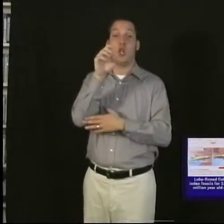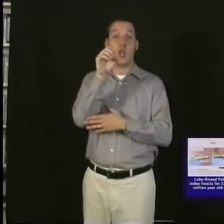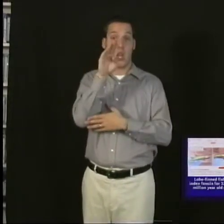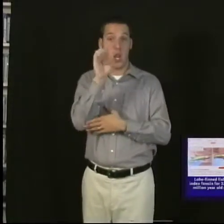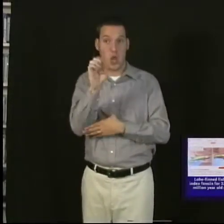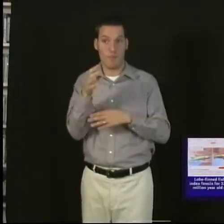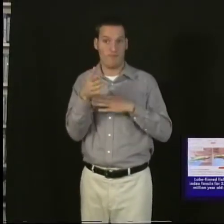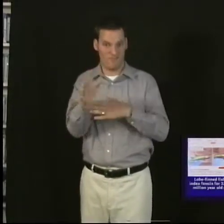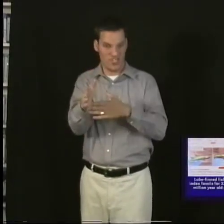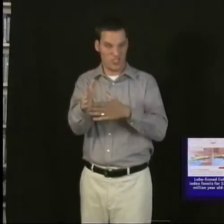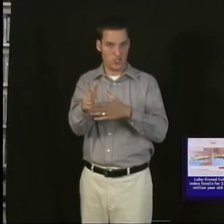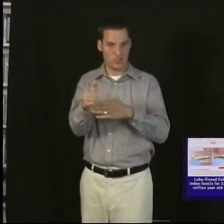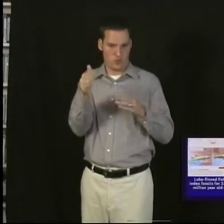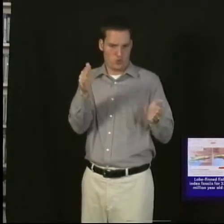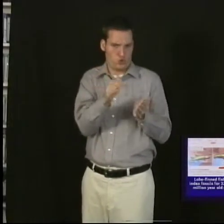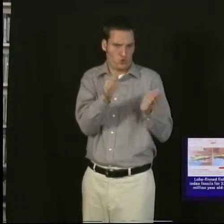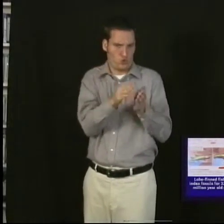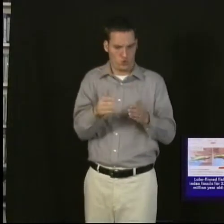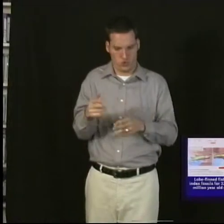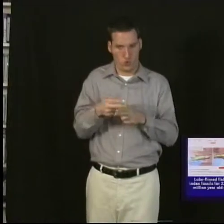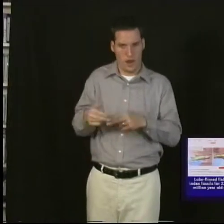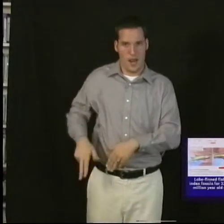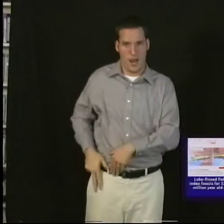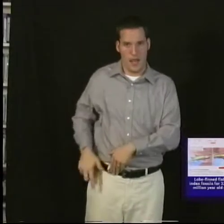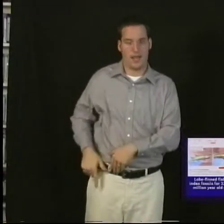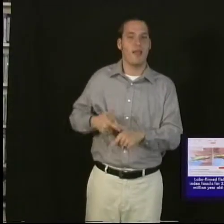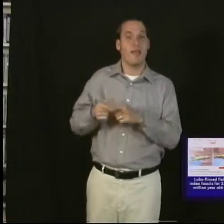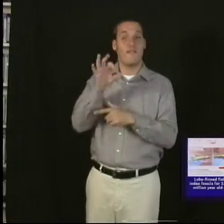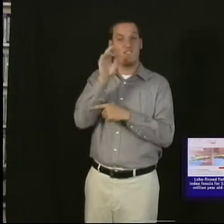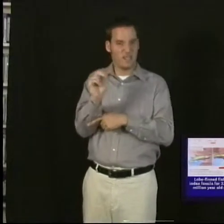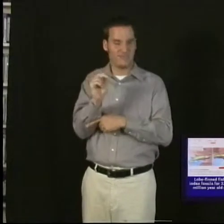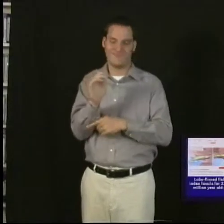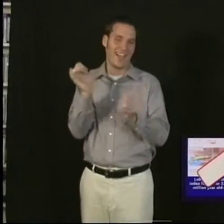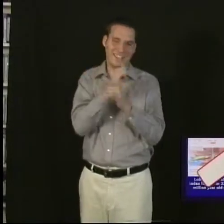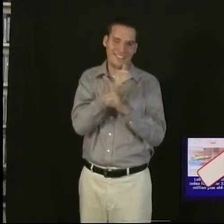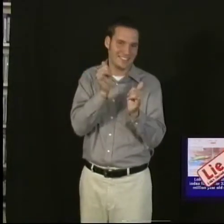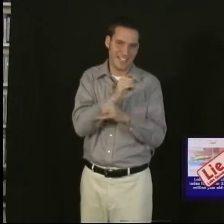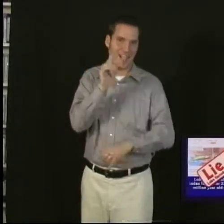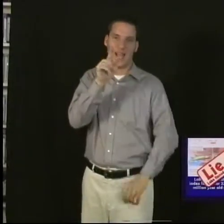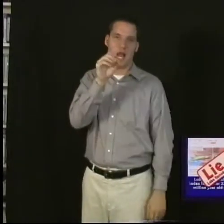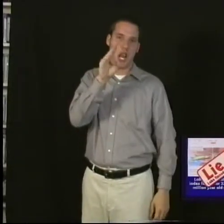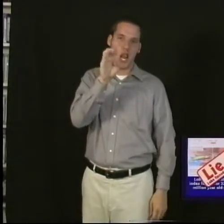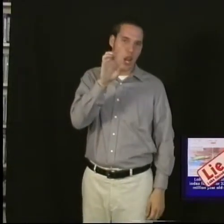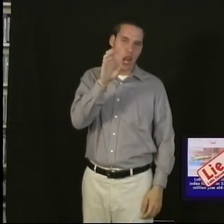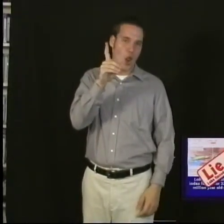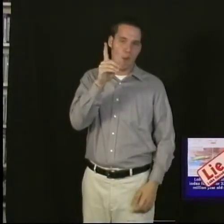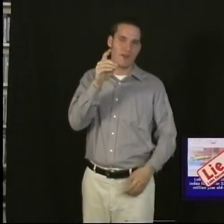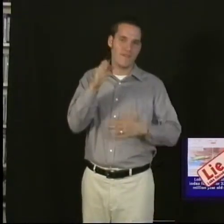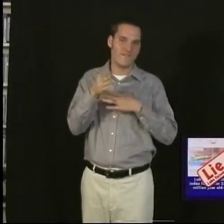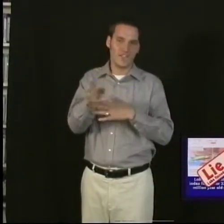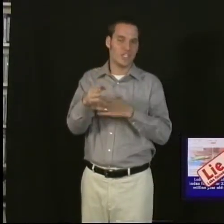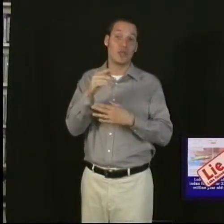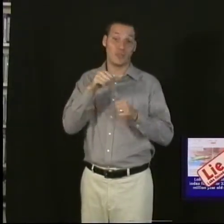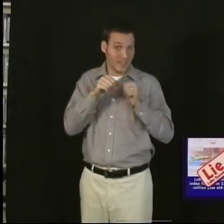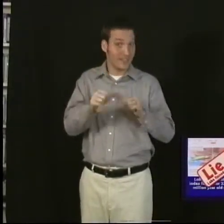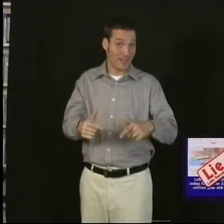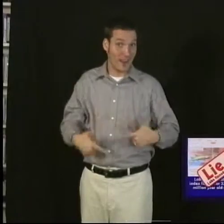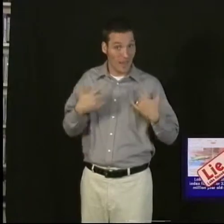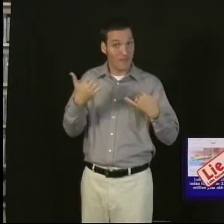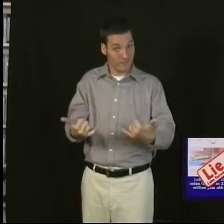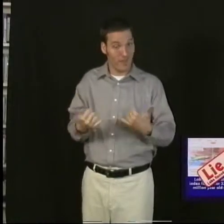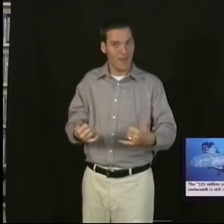got a short leg and then the fin. Well, this is silly. Lobe-finned fish are still very much alive today.